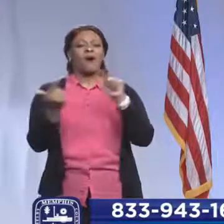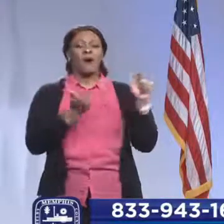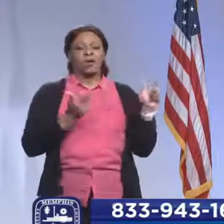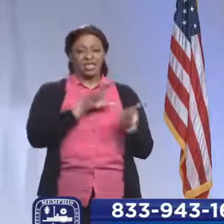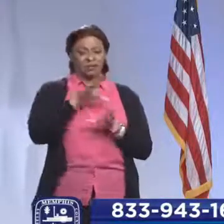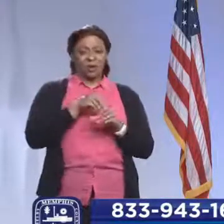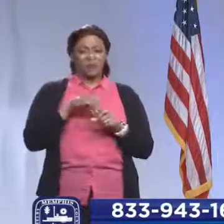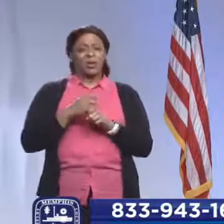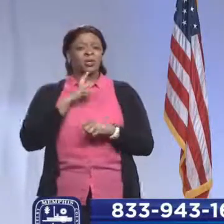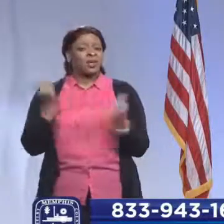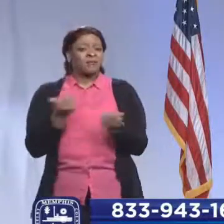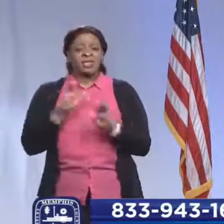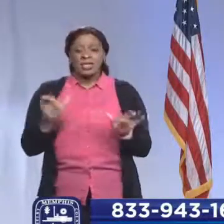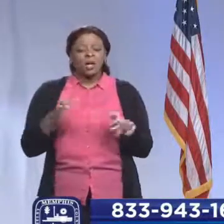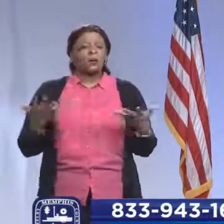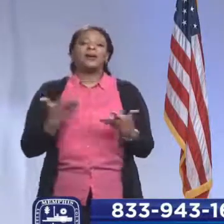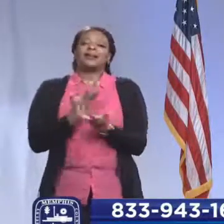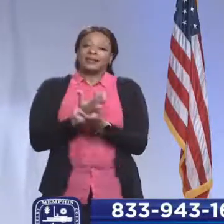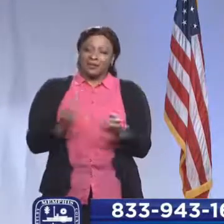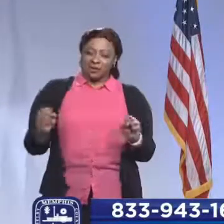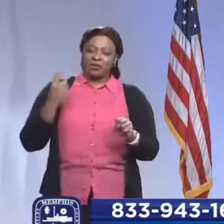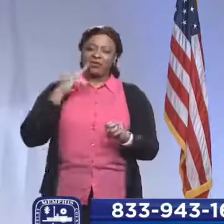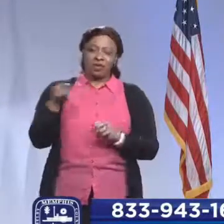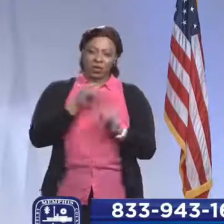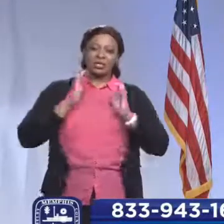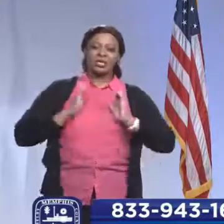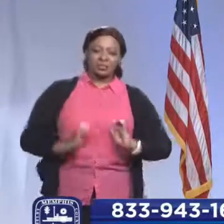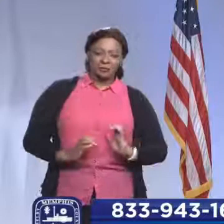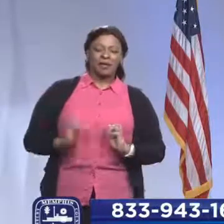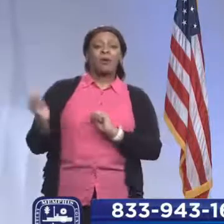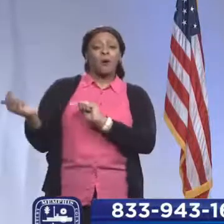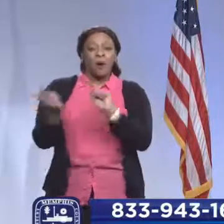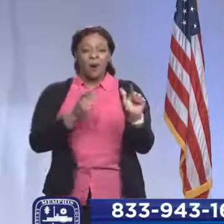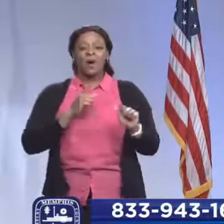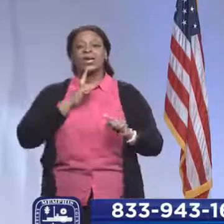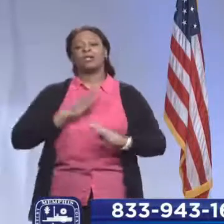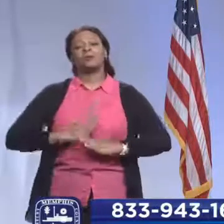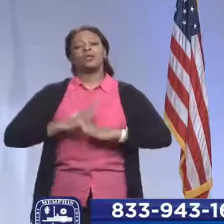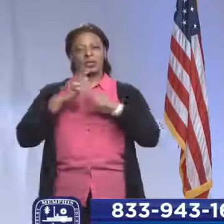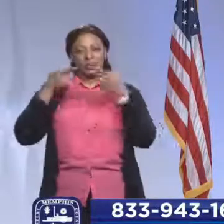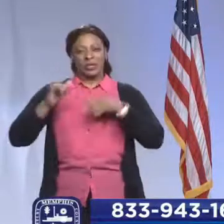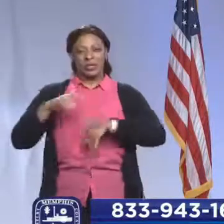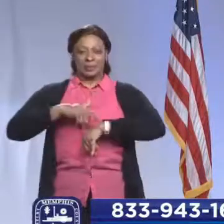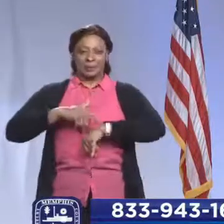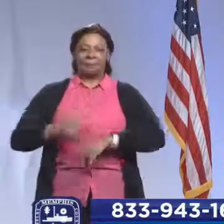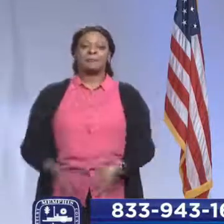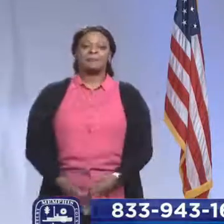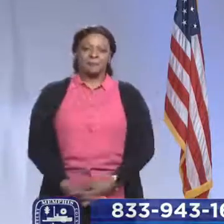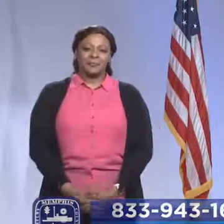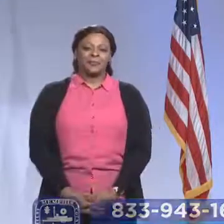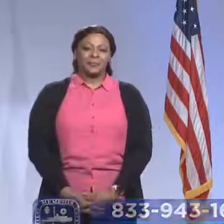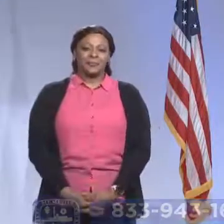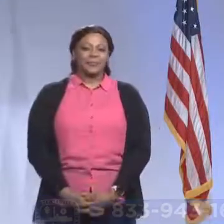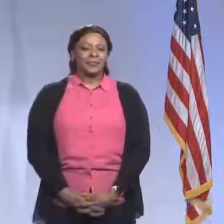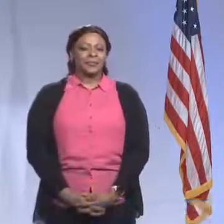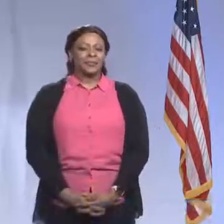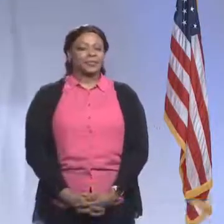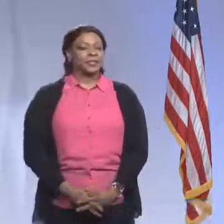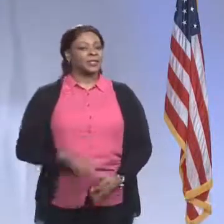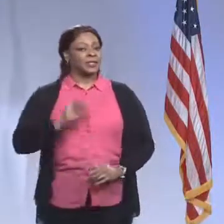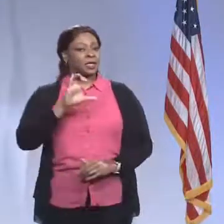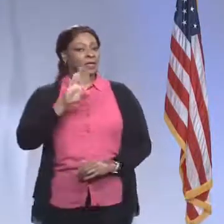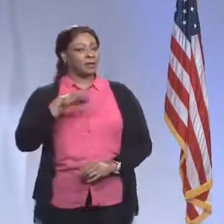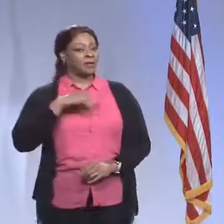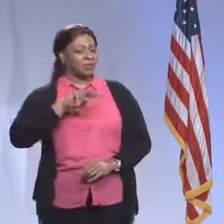sure that everything is done safely for the consumer and that everyone is protected during this time. Jacob, did you have a follow-up?